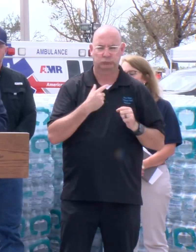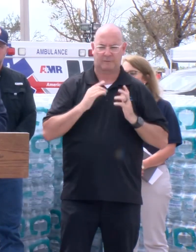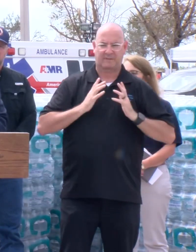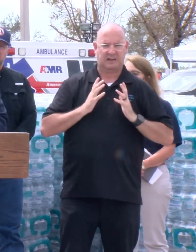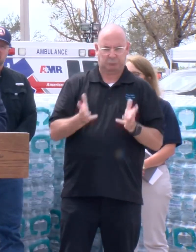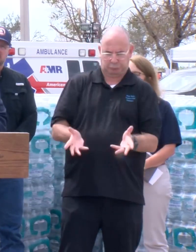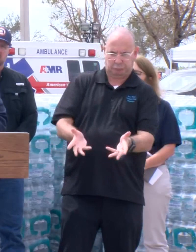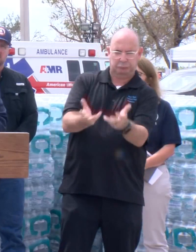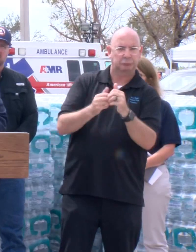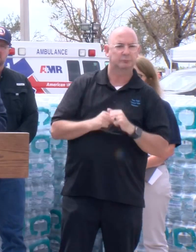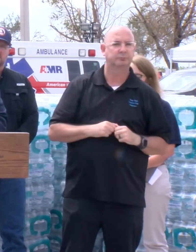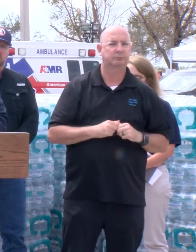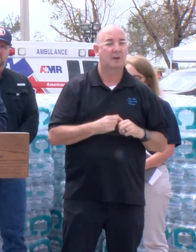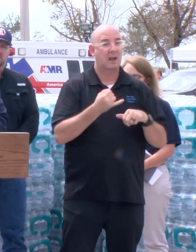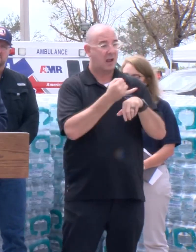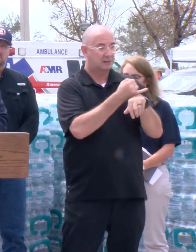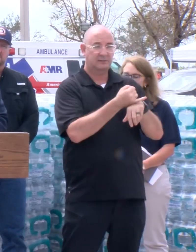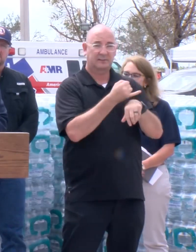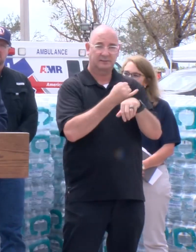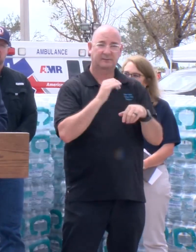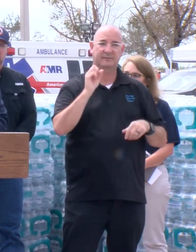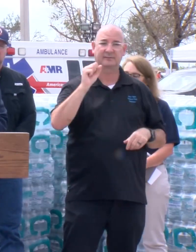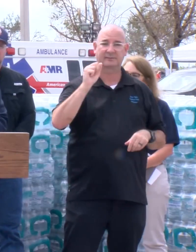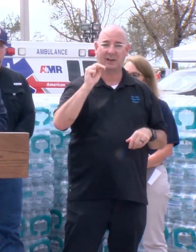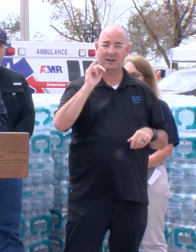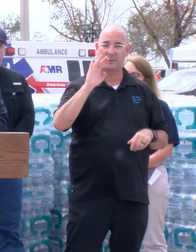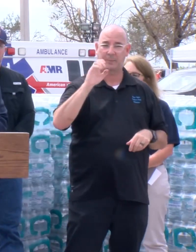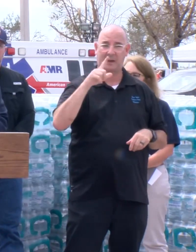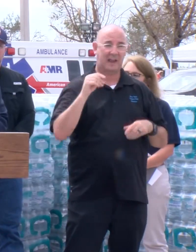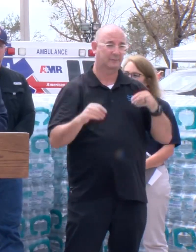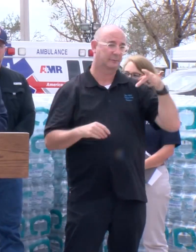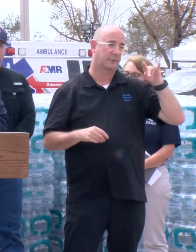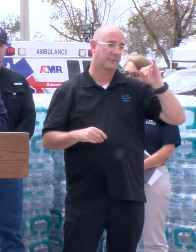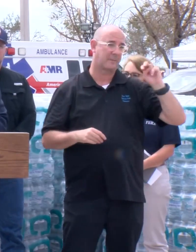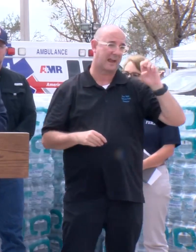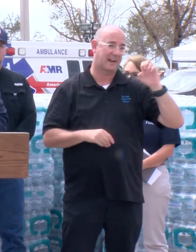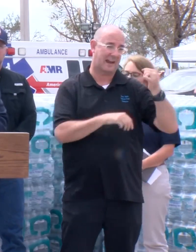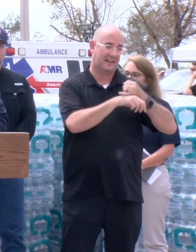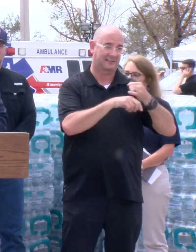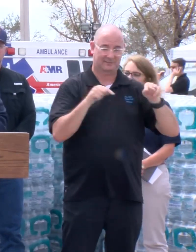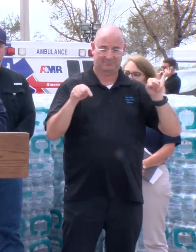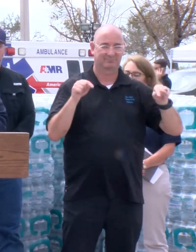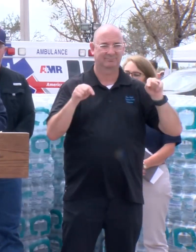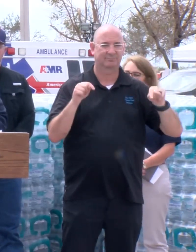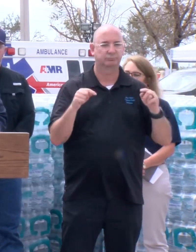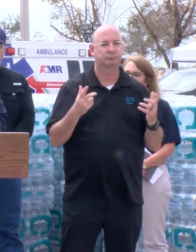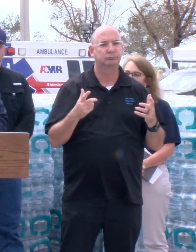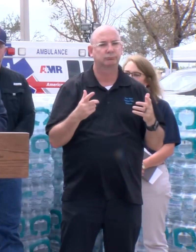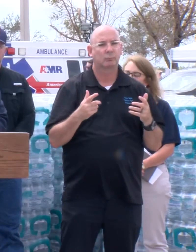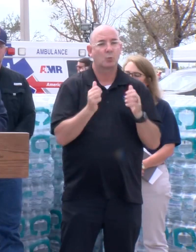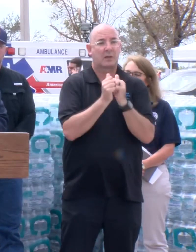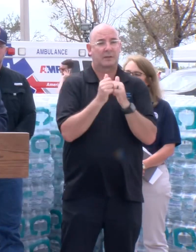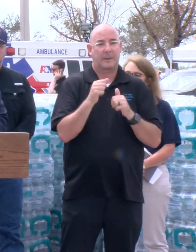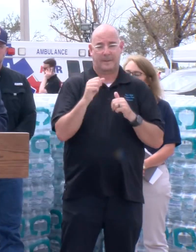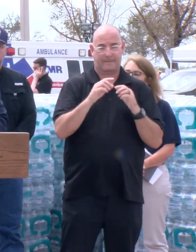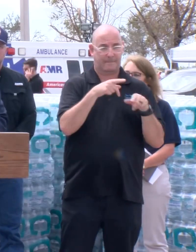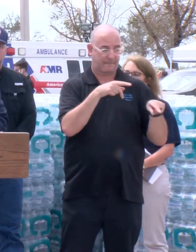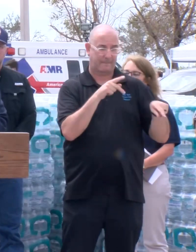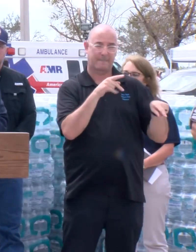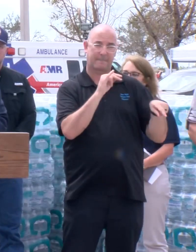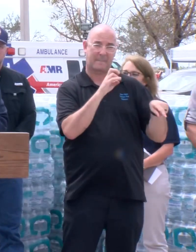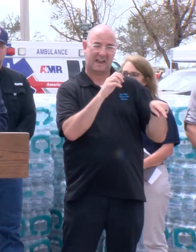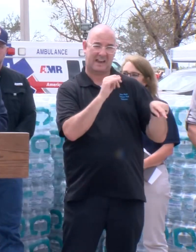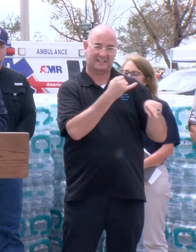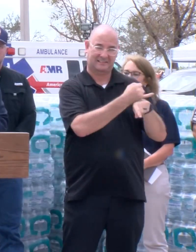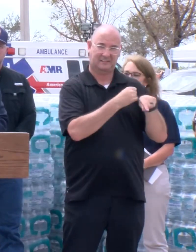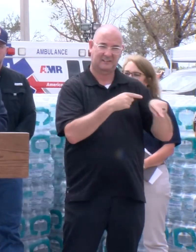islands. You have Sanibel and you have Pine Island. So what we did with Pine Island, as you know, we opened a bridge there last